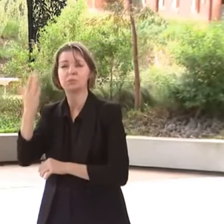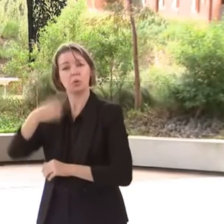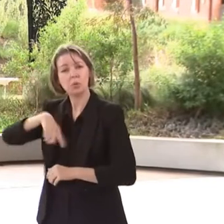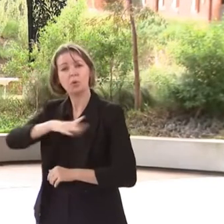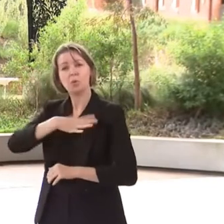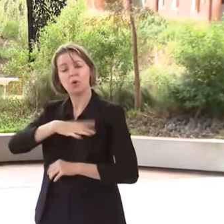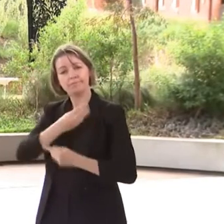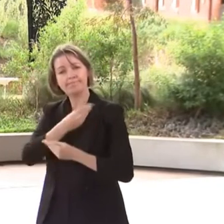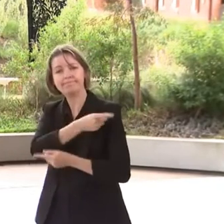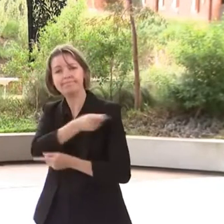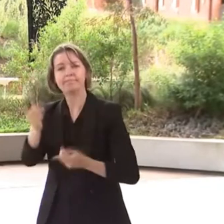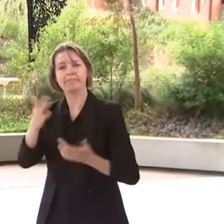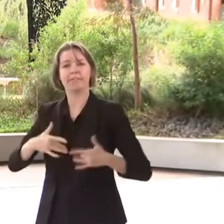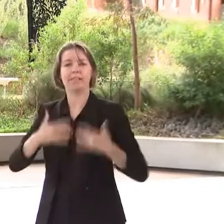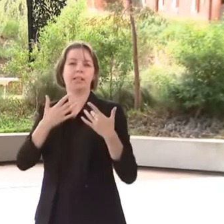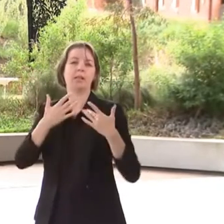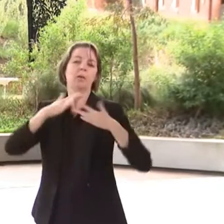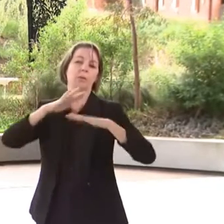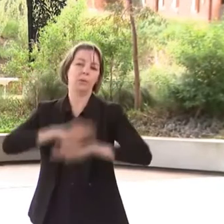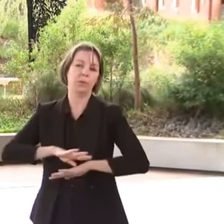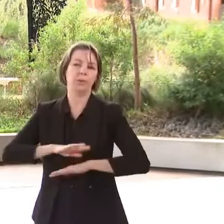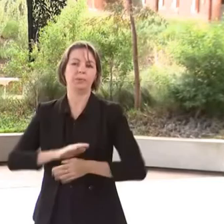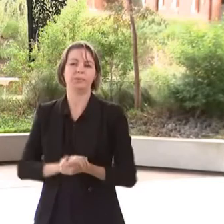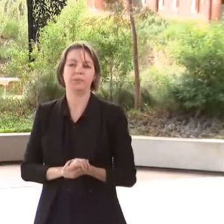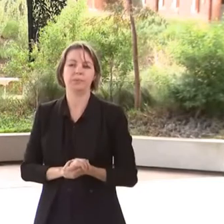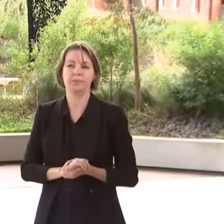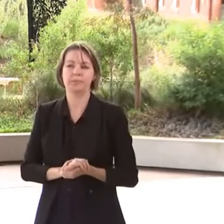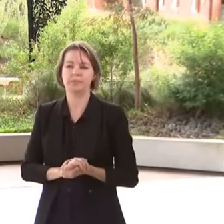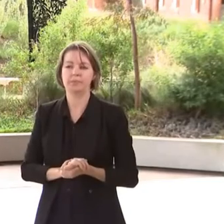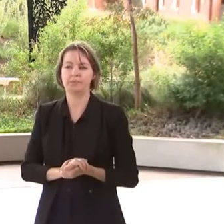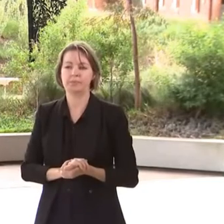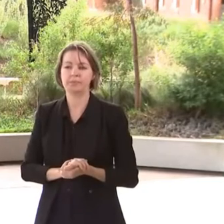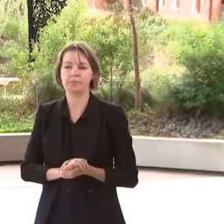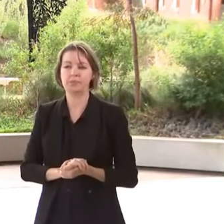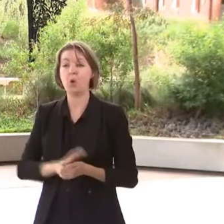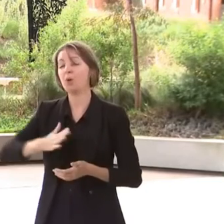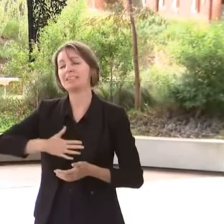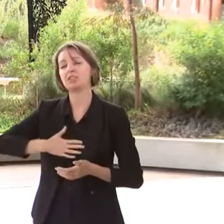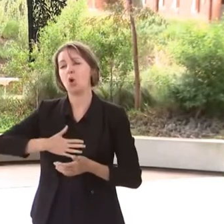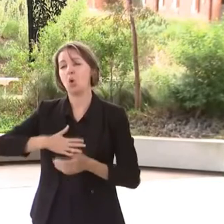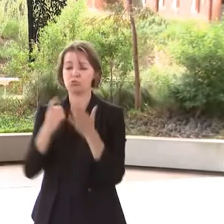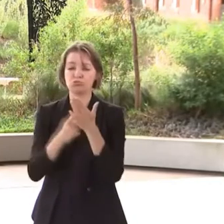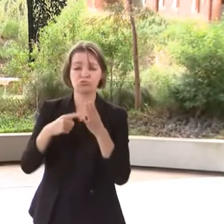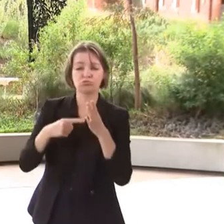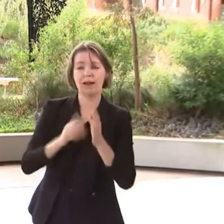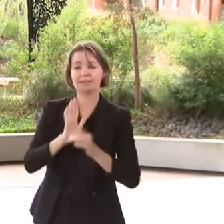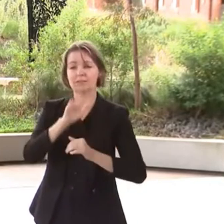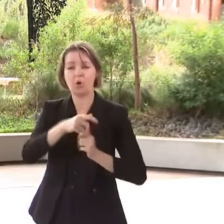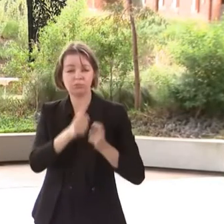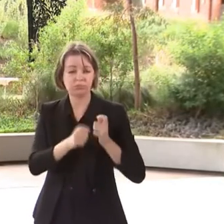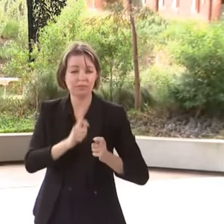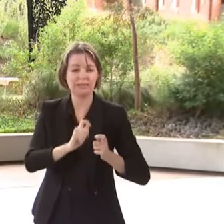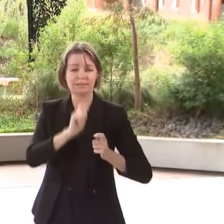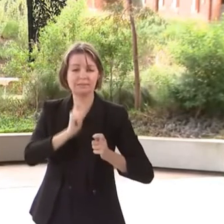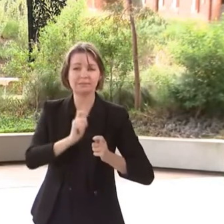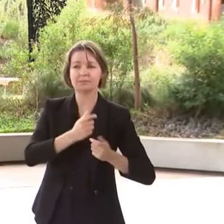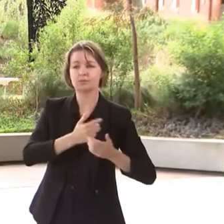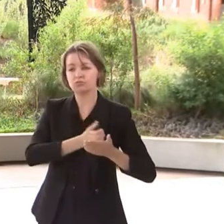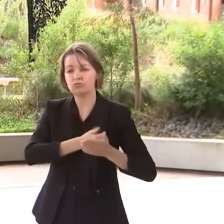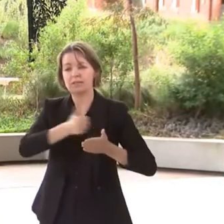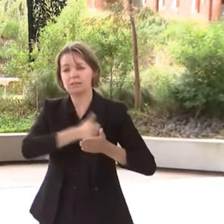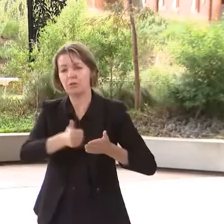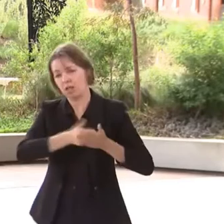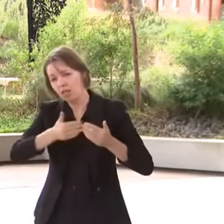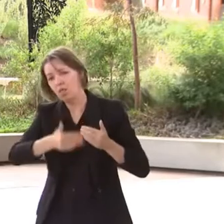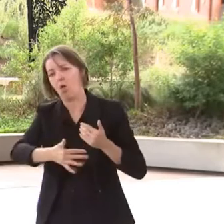as much confidence as possible. We don't see rapid antigen tests playing a long-term role. We see them playing a short-term role